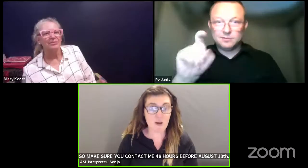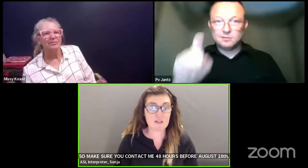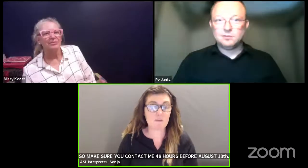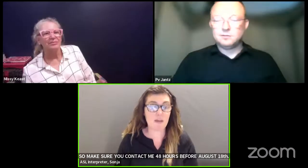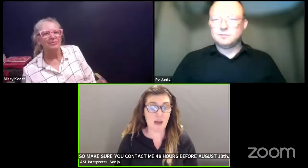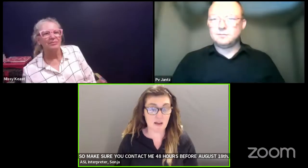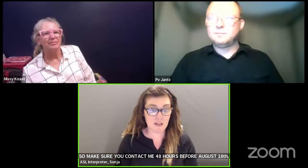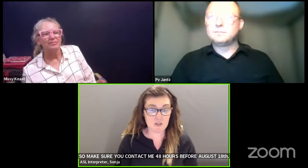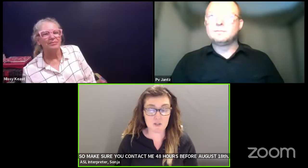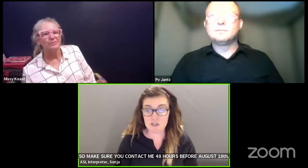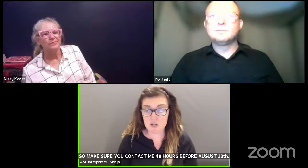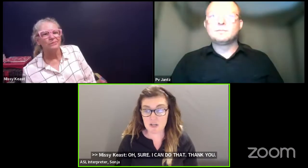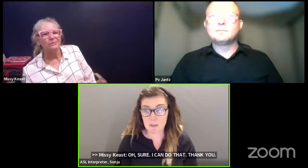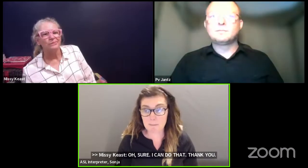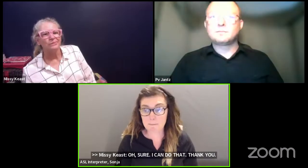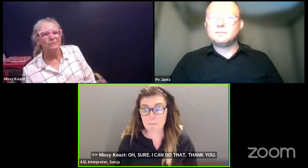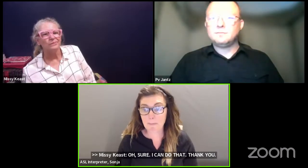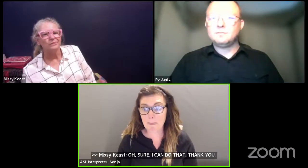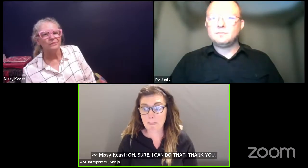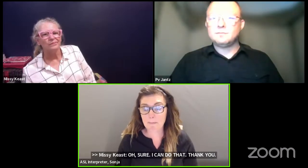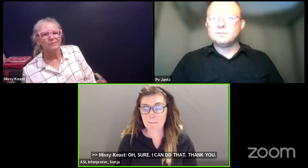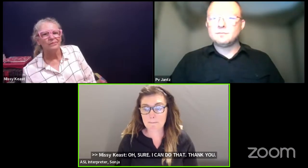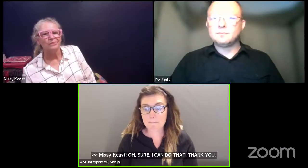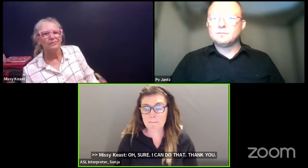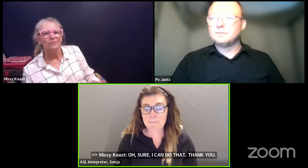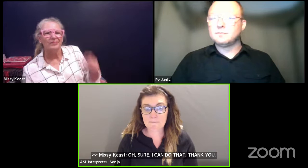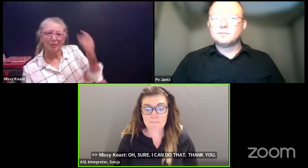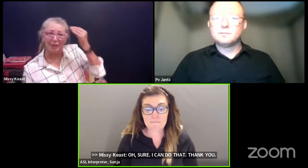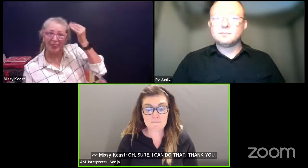topics that want to be added to the agenda?